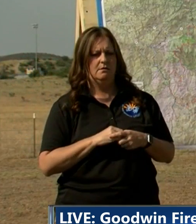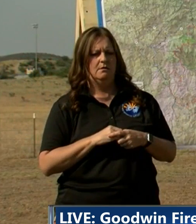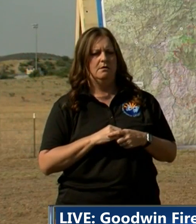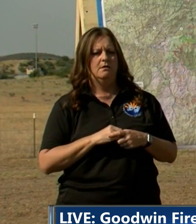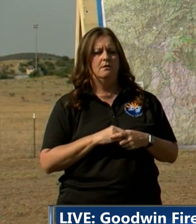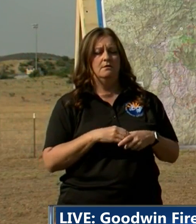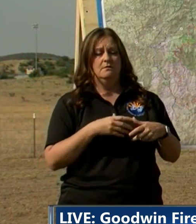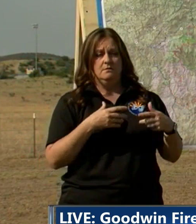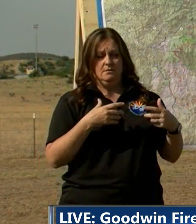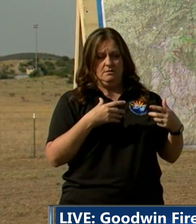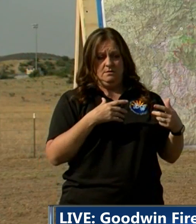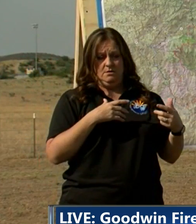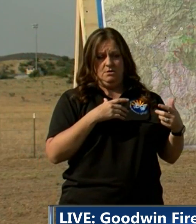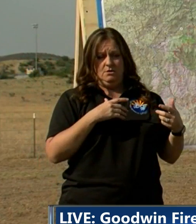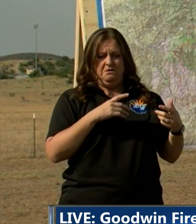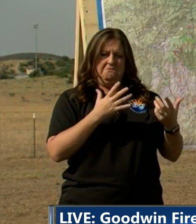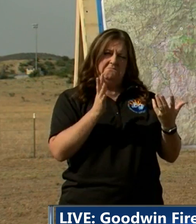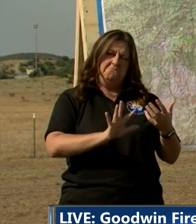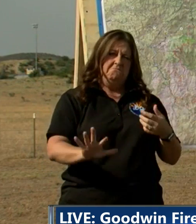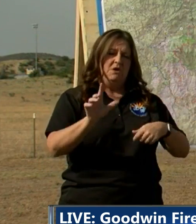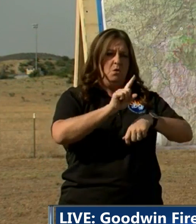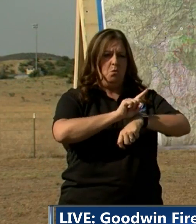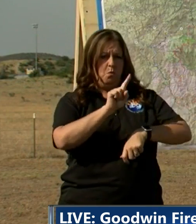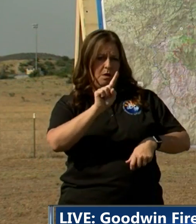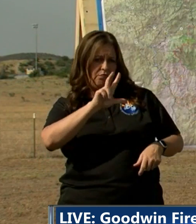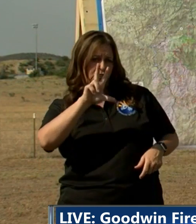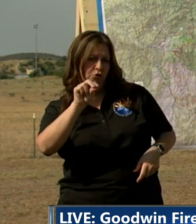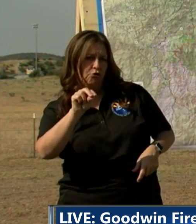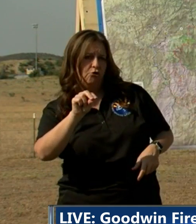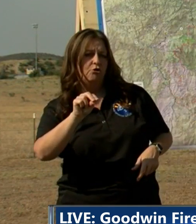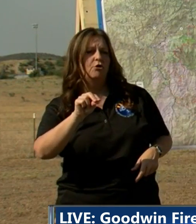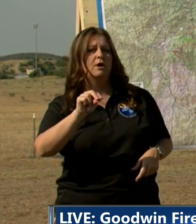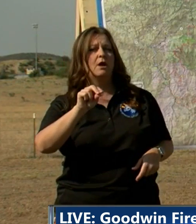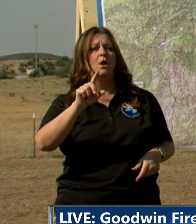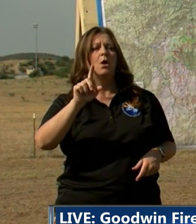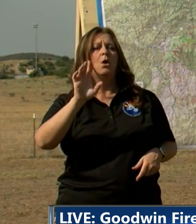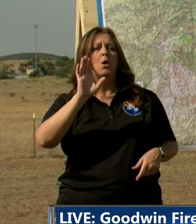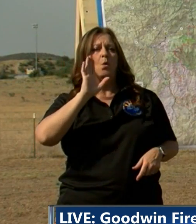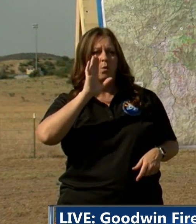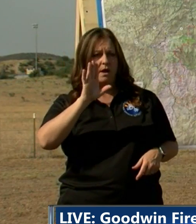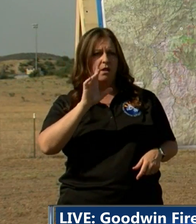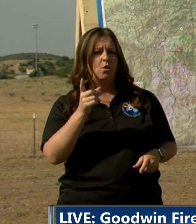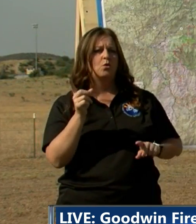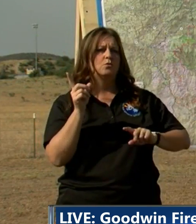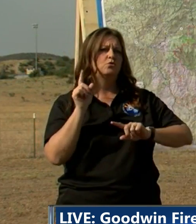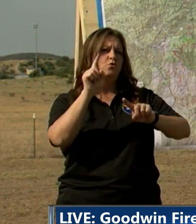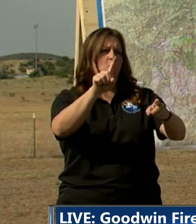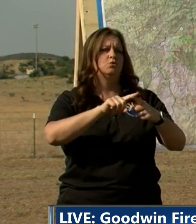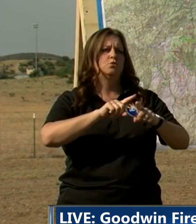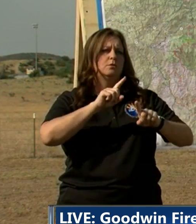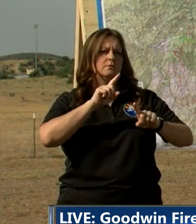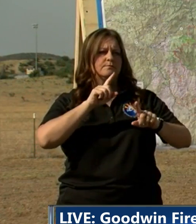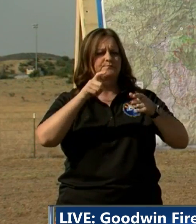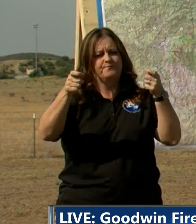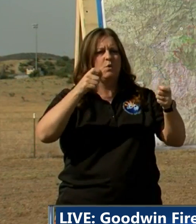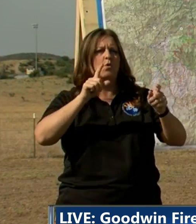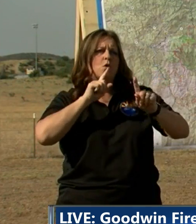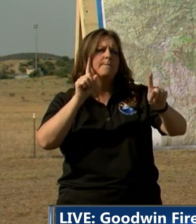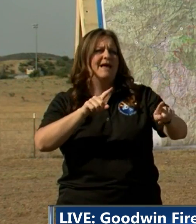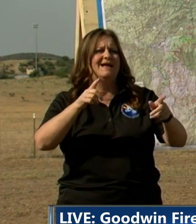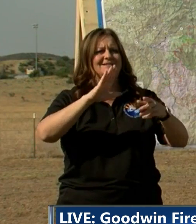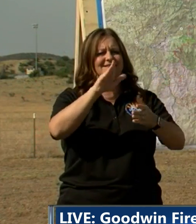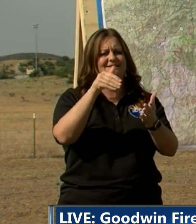Following that, at about 1:30, he's going to receive a briefing at the command center behind us